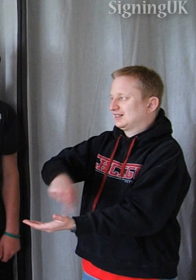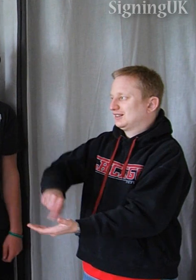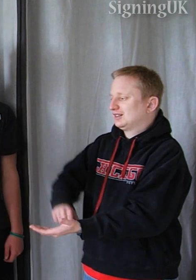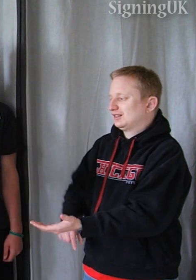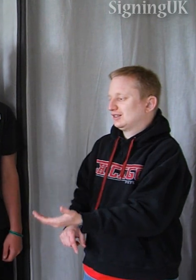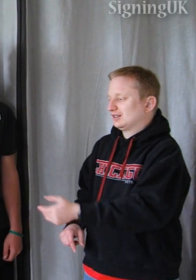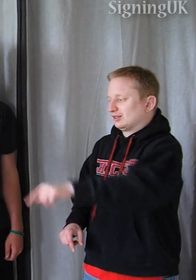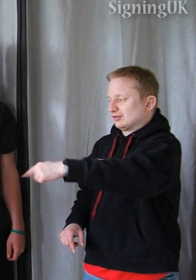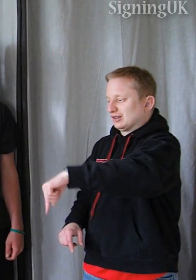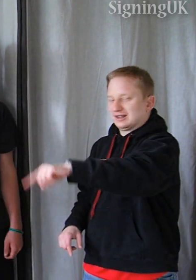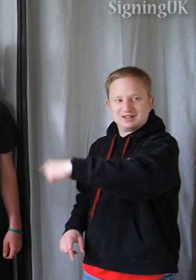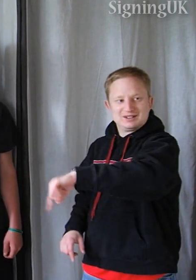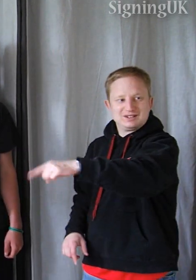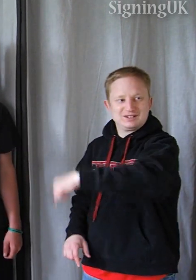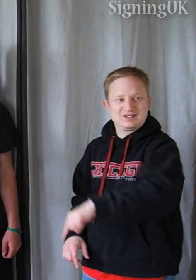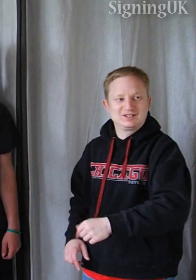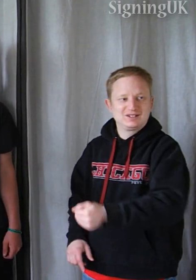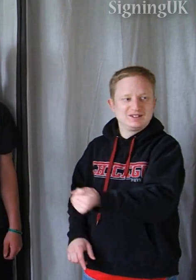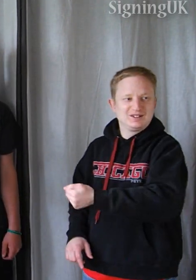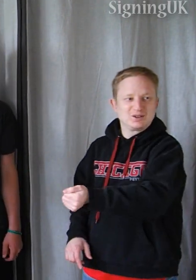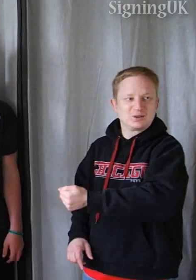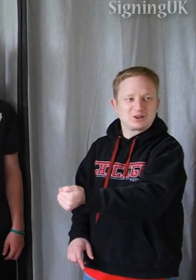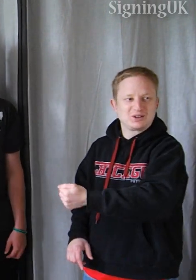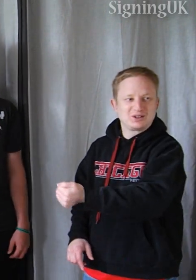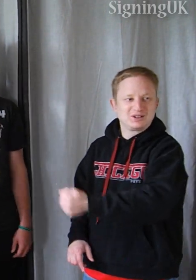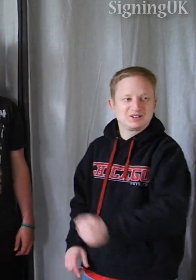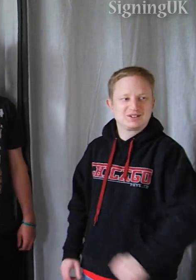ring. No. On the ring. Cook. Cook. Cook.